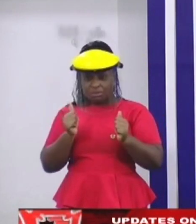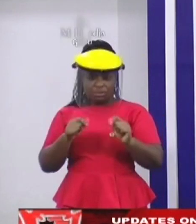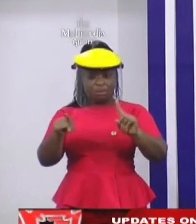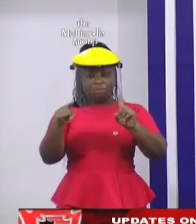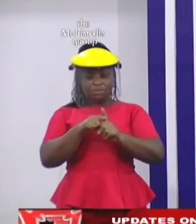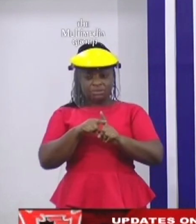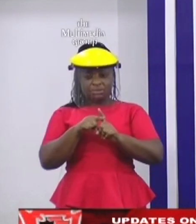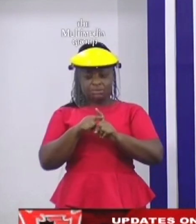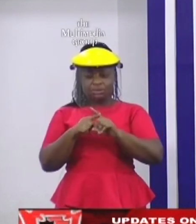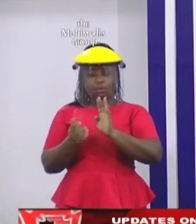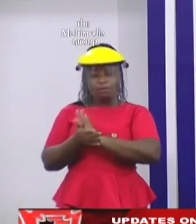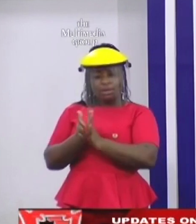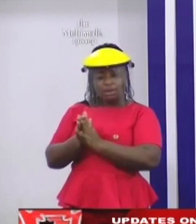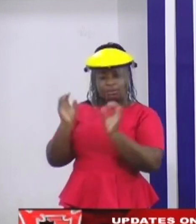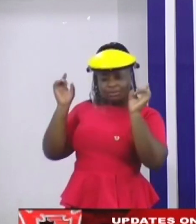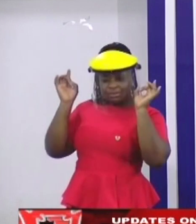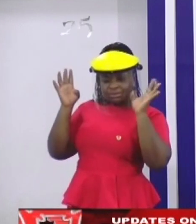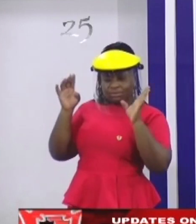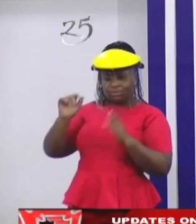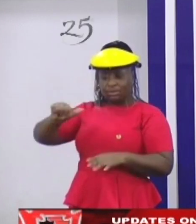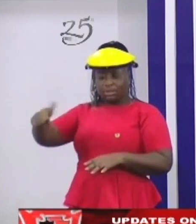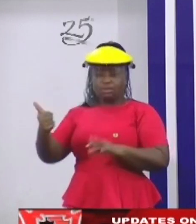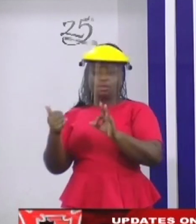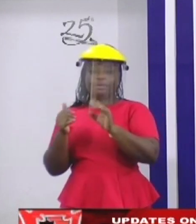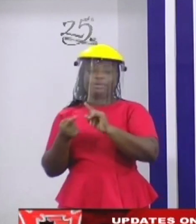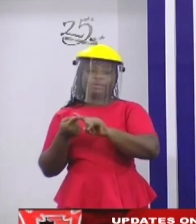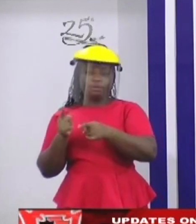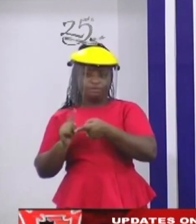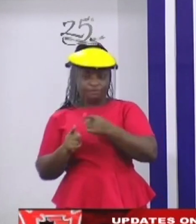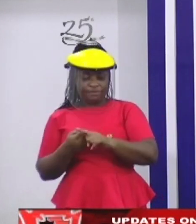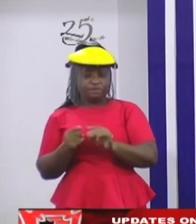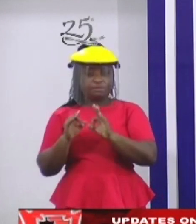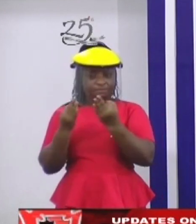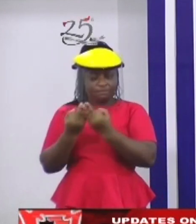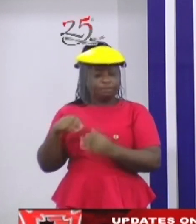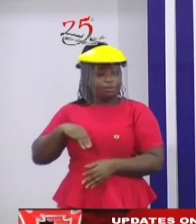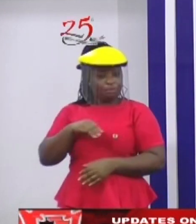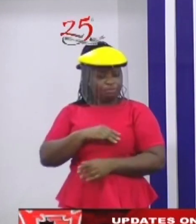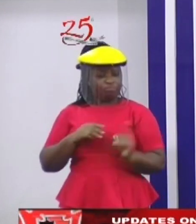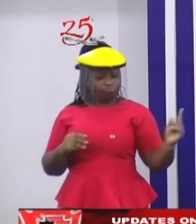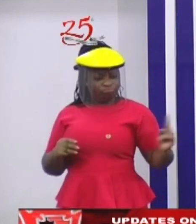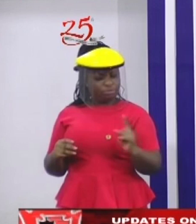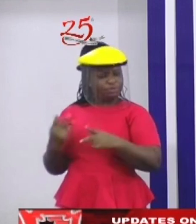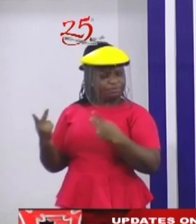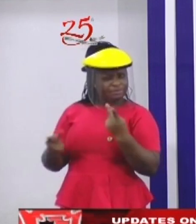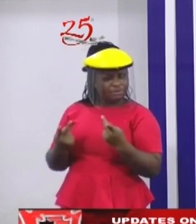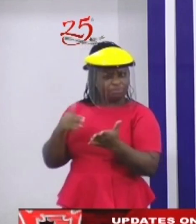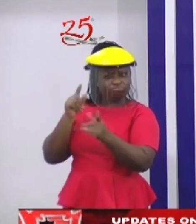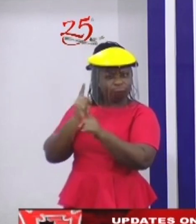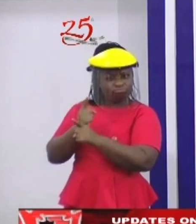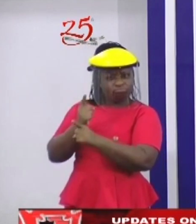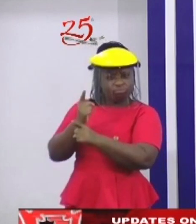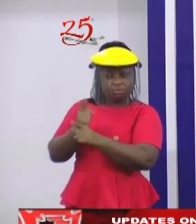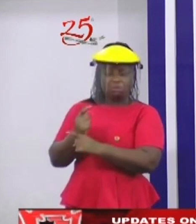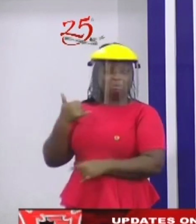threat to your neighbor and your family members. We visit them regularly. We call them. Yes, there